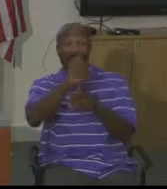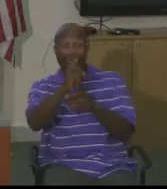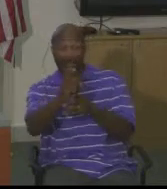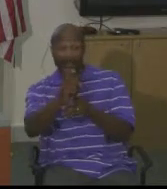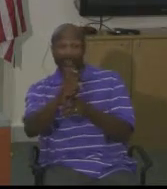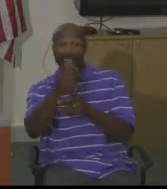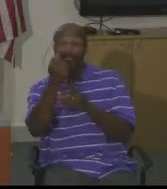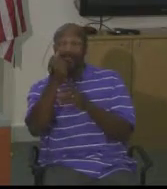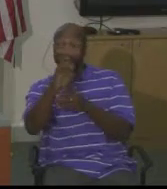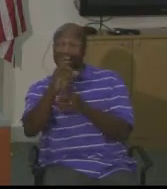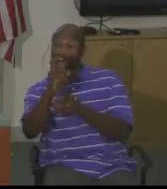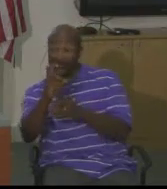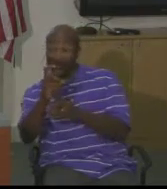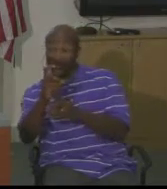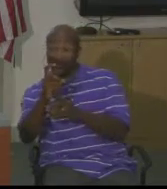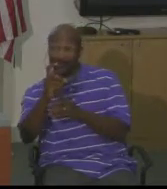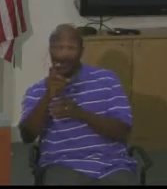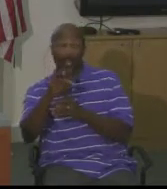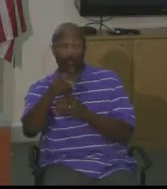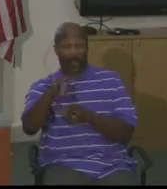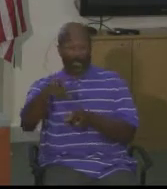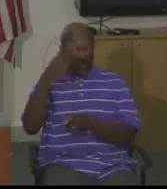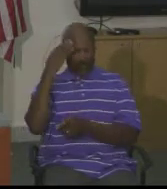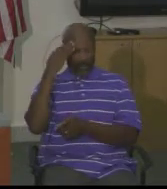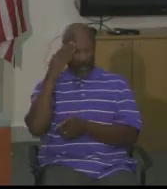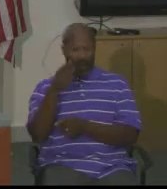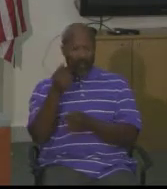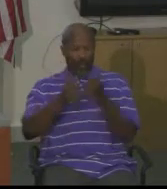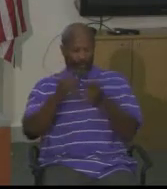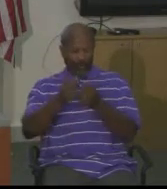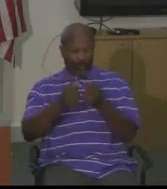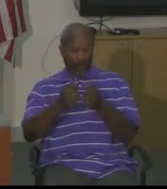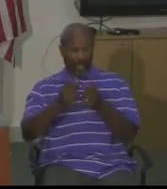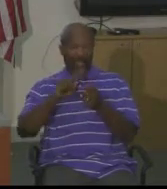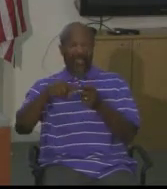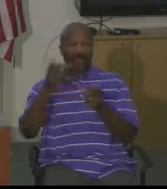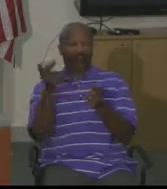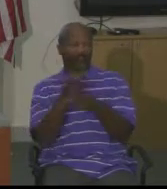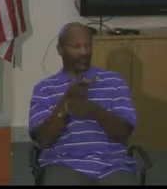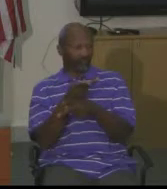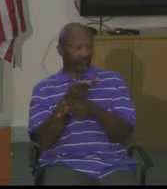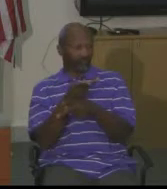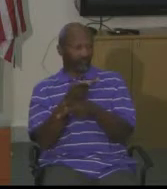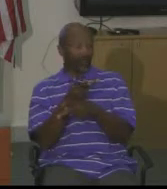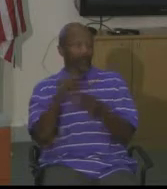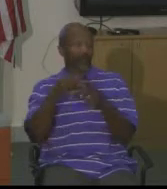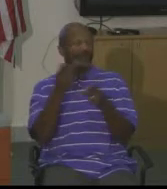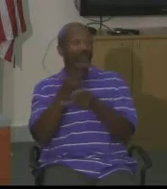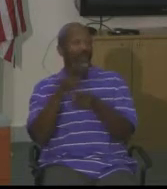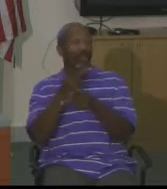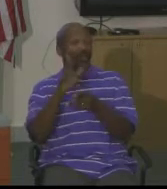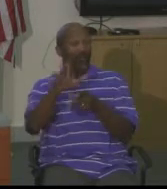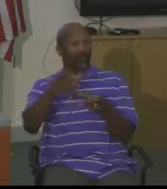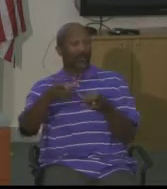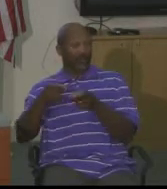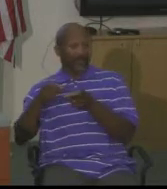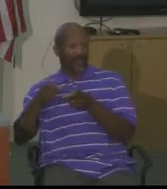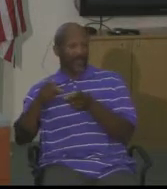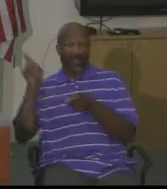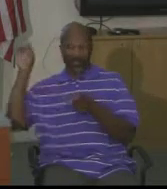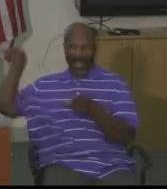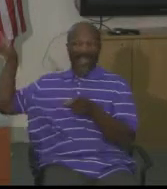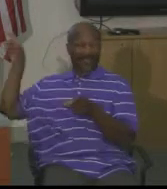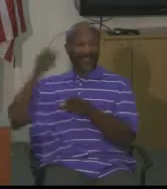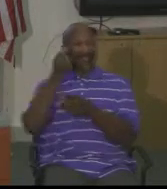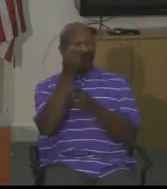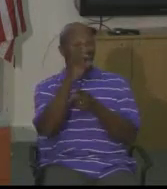number of lanes that are combined together to form that particular slot. It's like this one here. This one's a 16X. Take